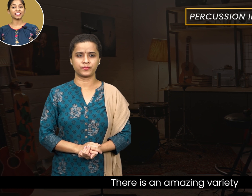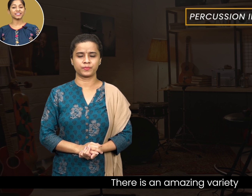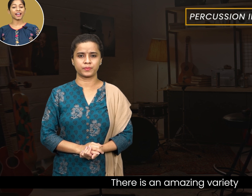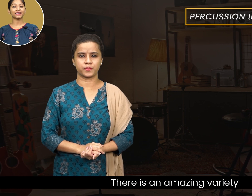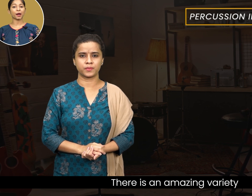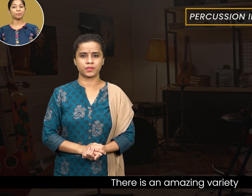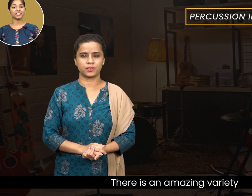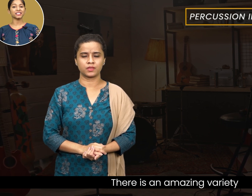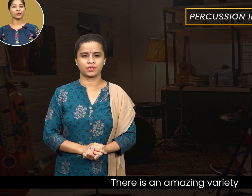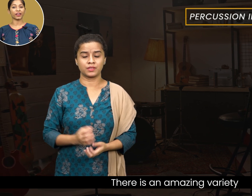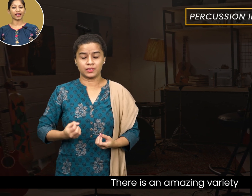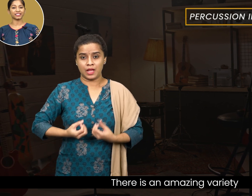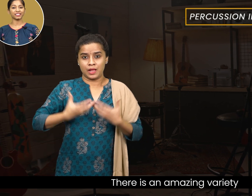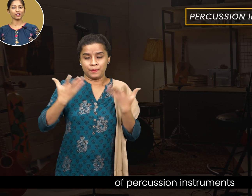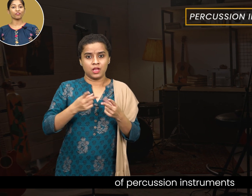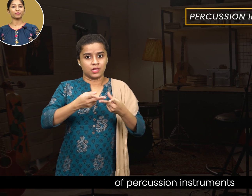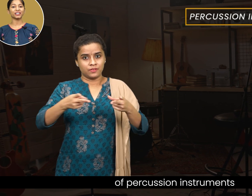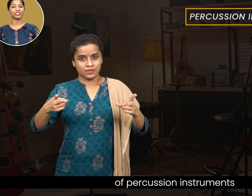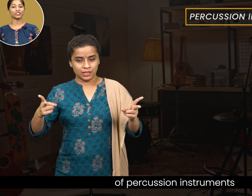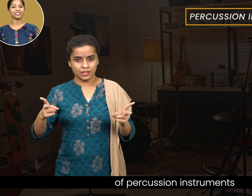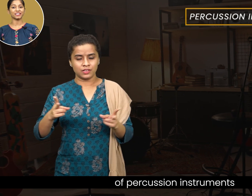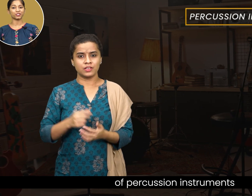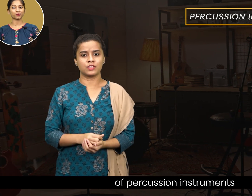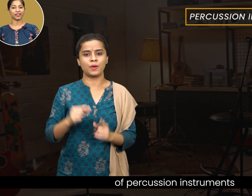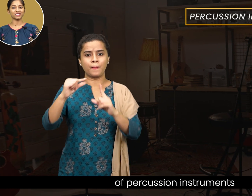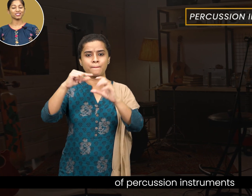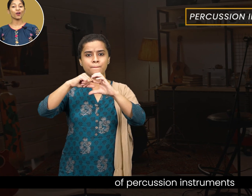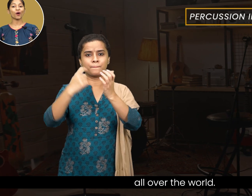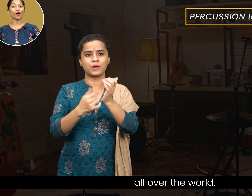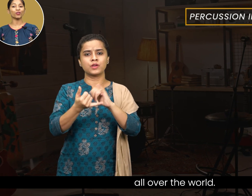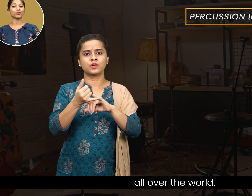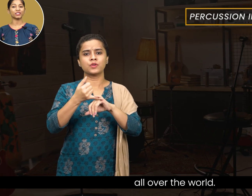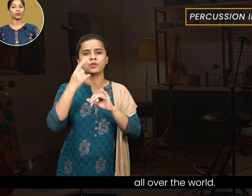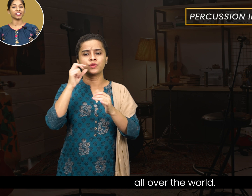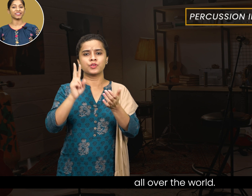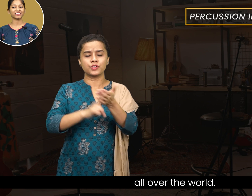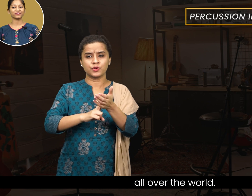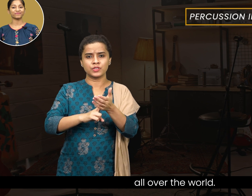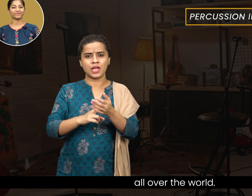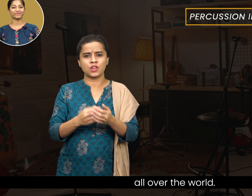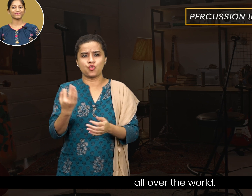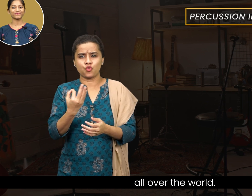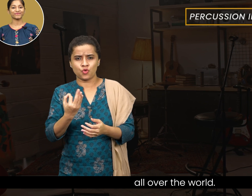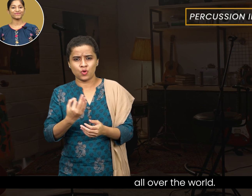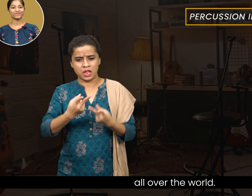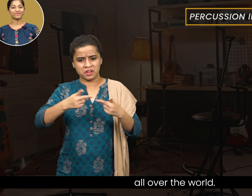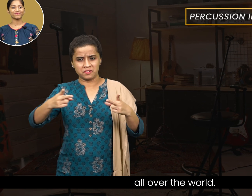There is an amazing variety of percussion instruments all over the world.